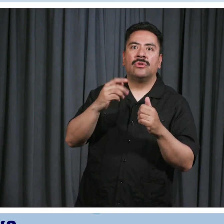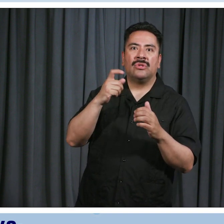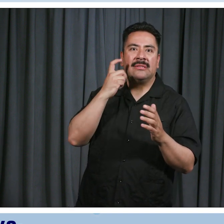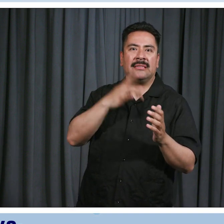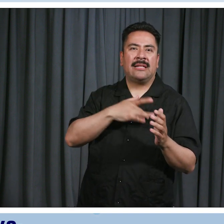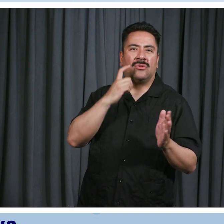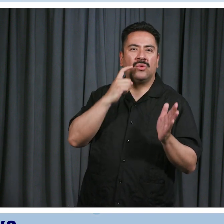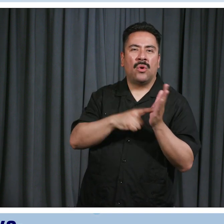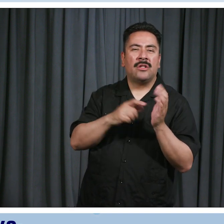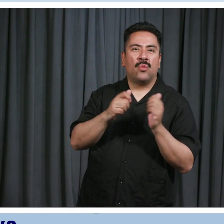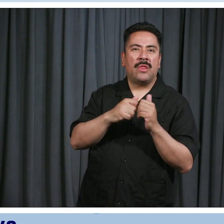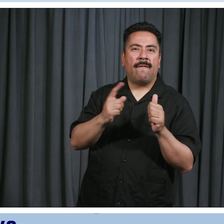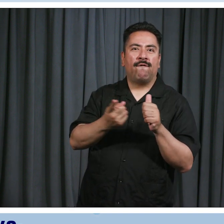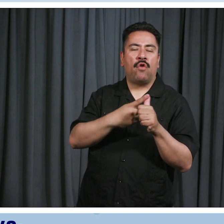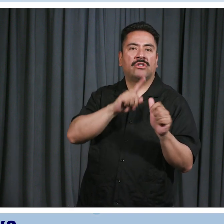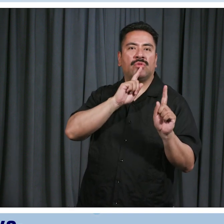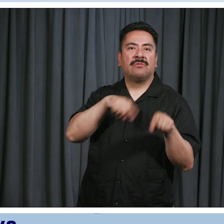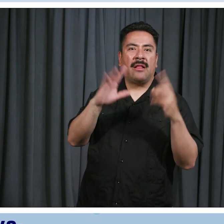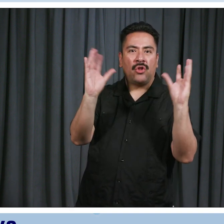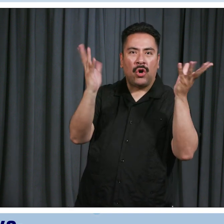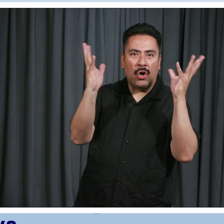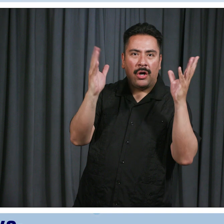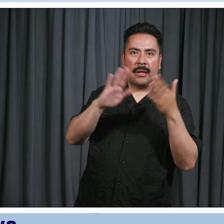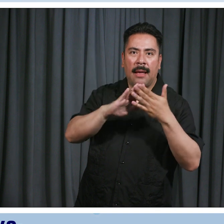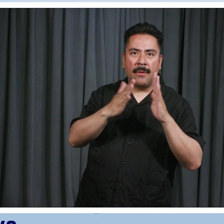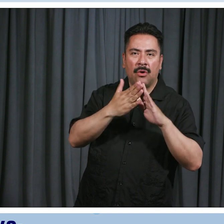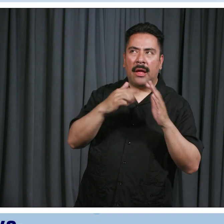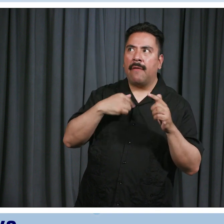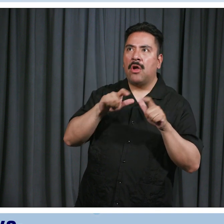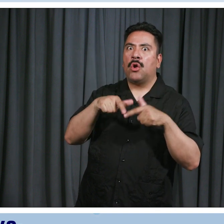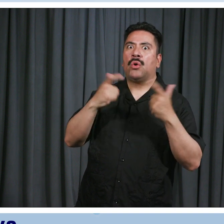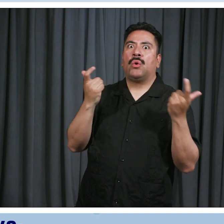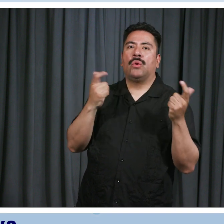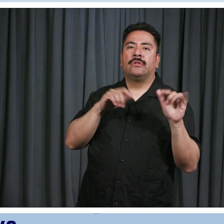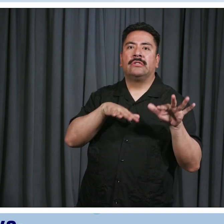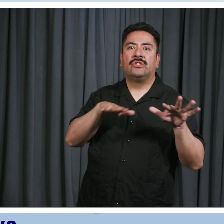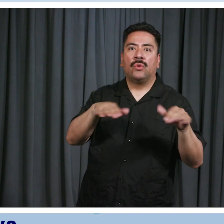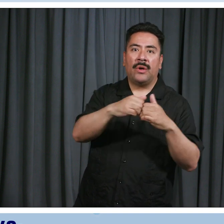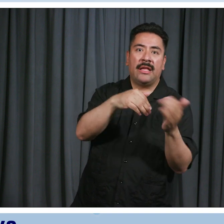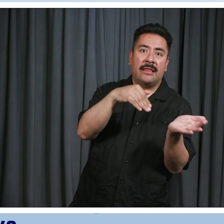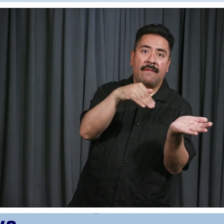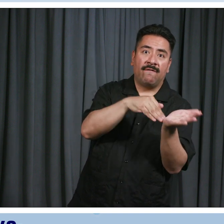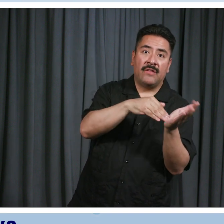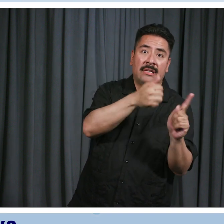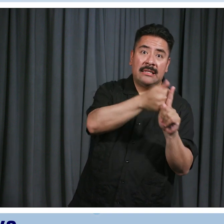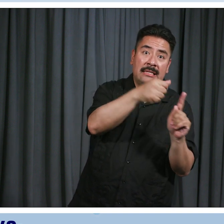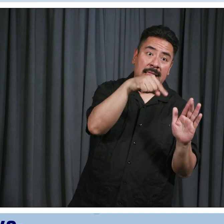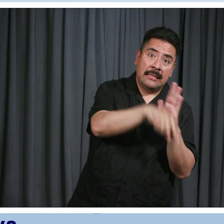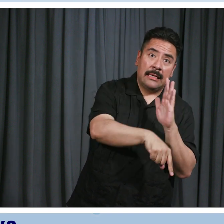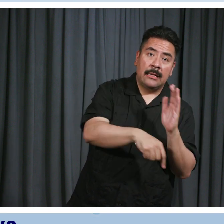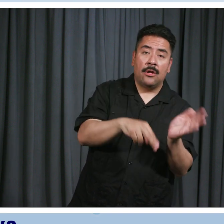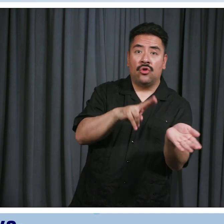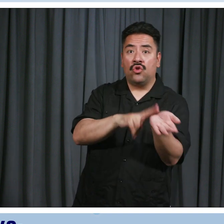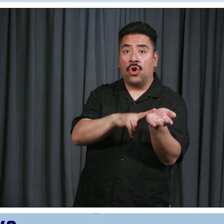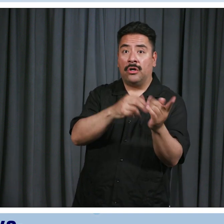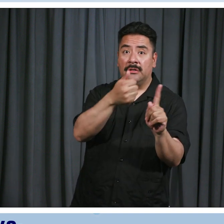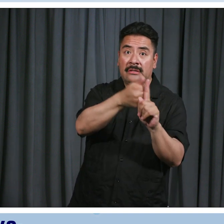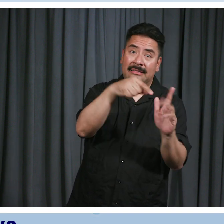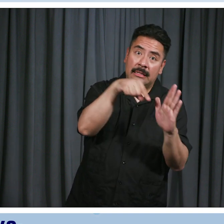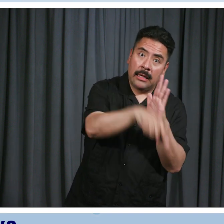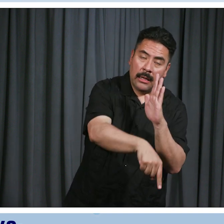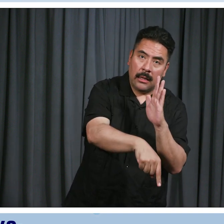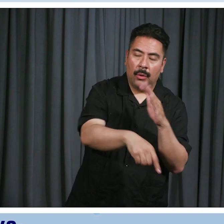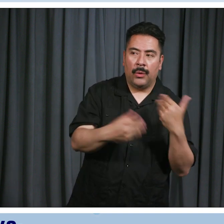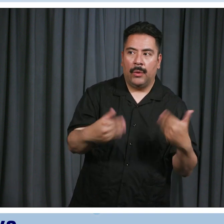communities. There's so much stigma, and there's a huge epidemic of physician suicide, nurse suicide. I think